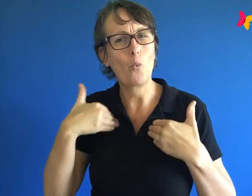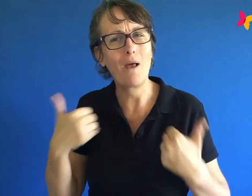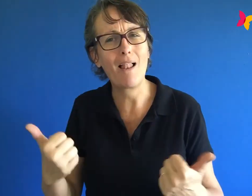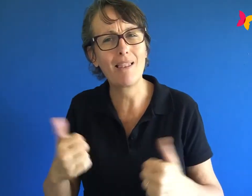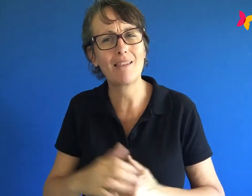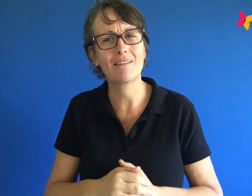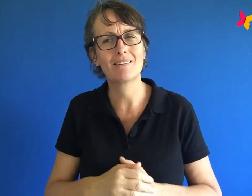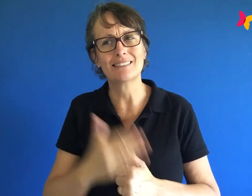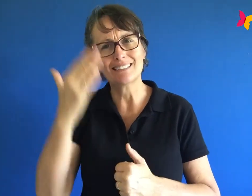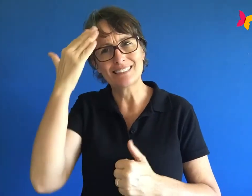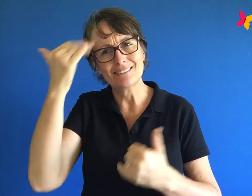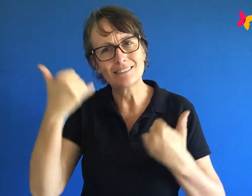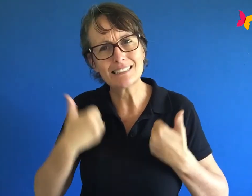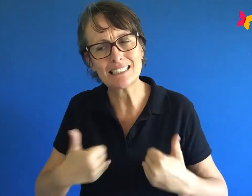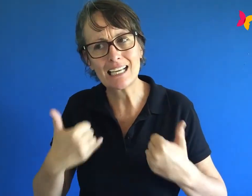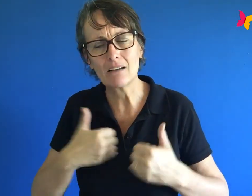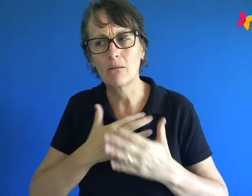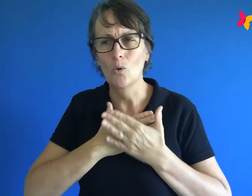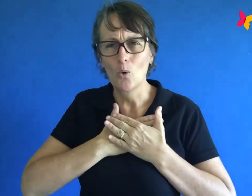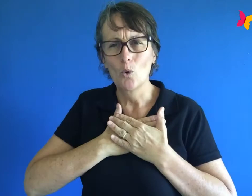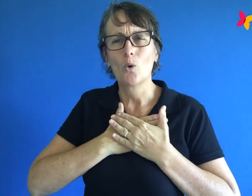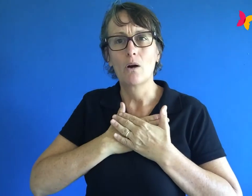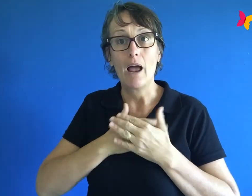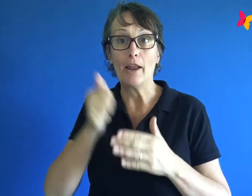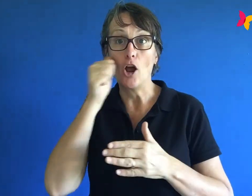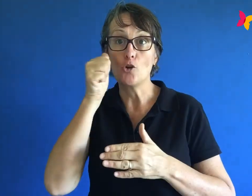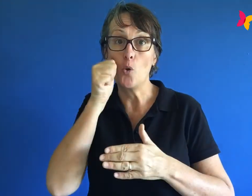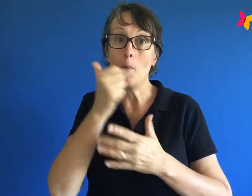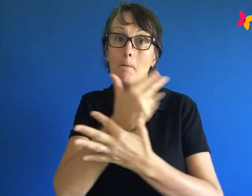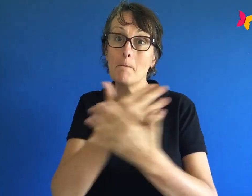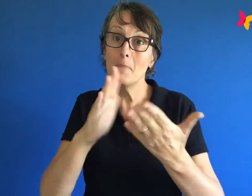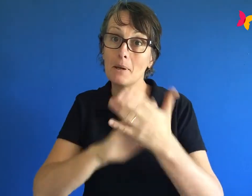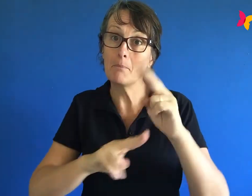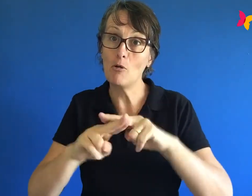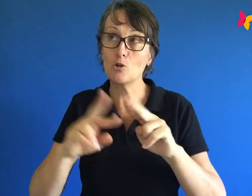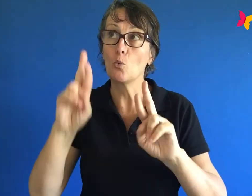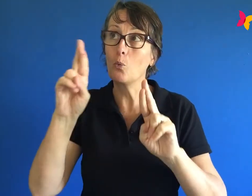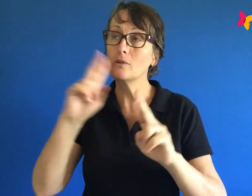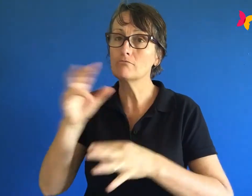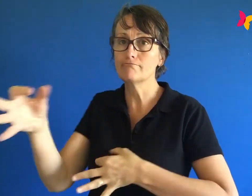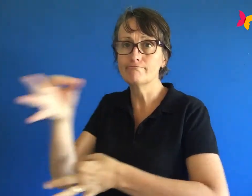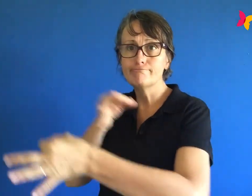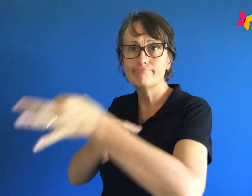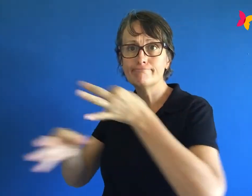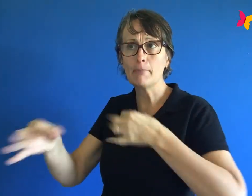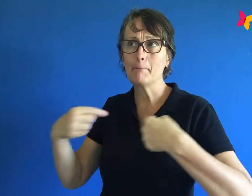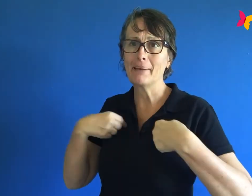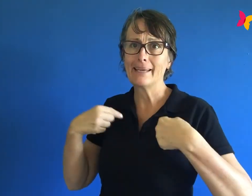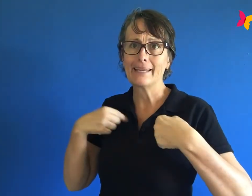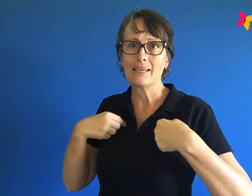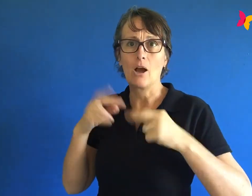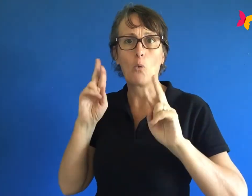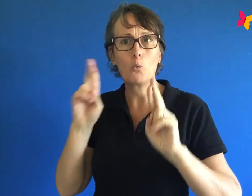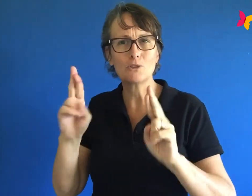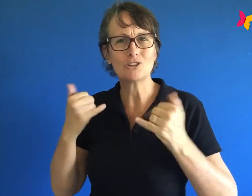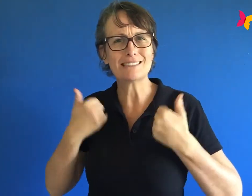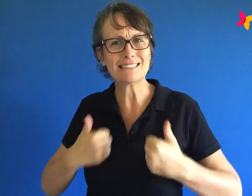me. I don't want my child to go through with this. It's a very painful time. And, you know, I think her very open sharing of her